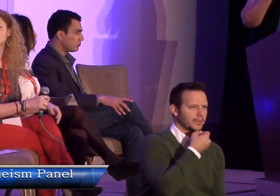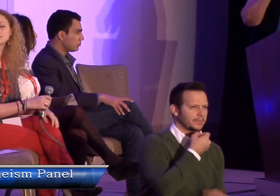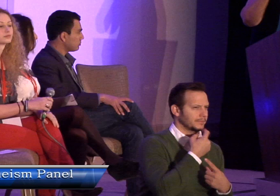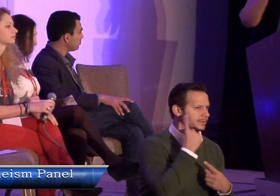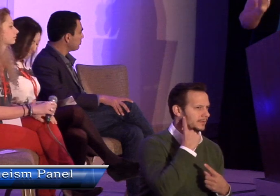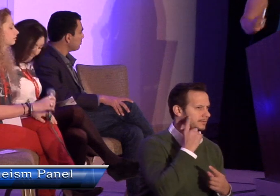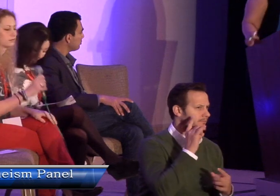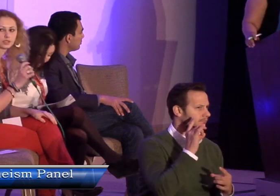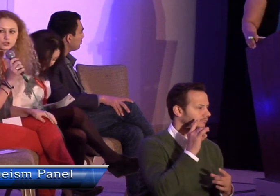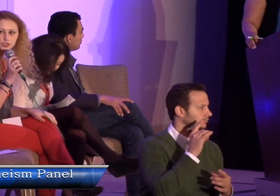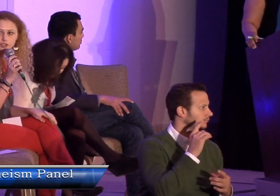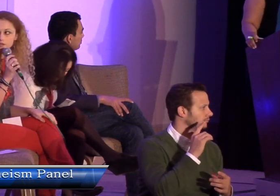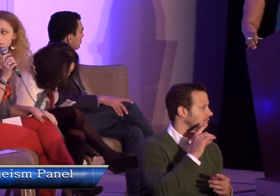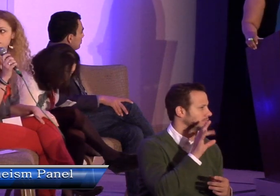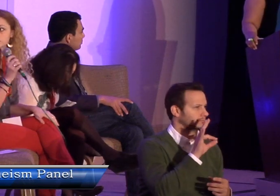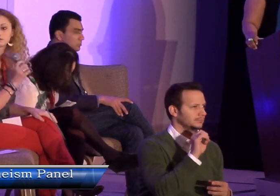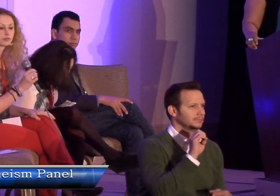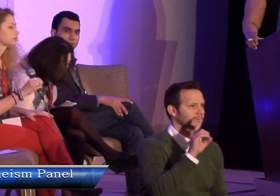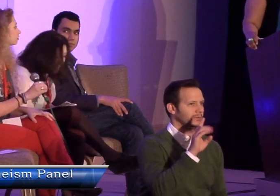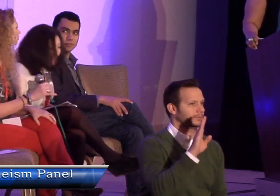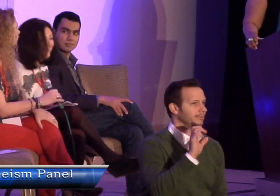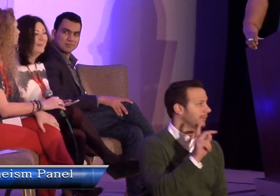Okay, sorry. Jesus.